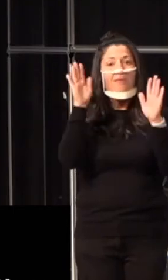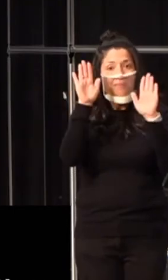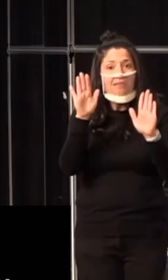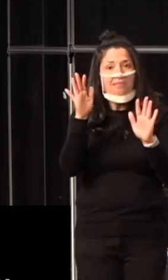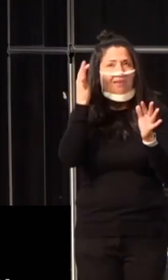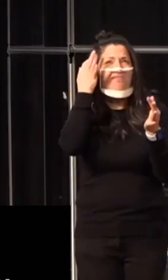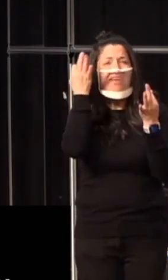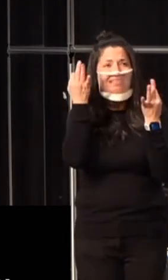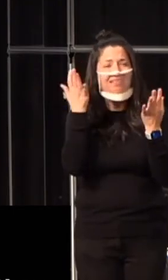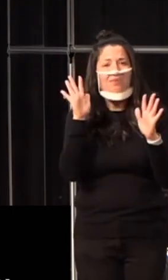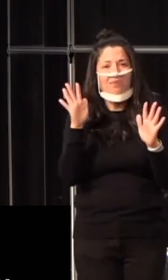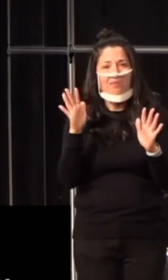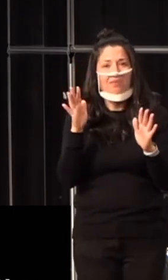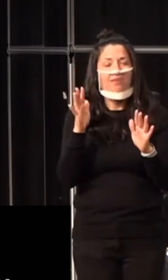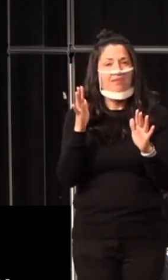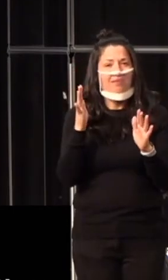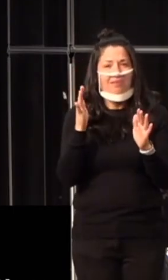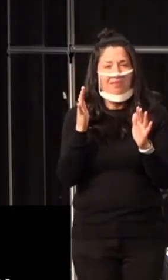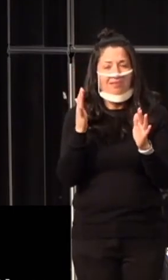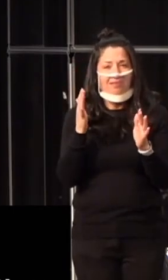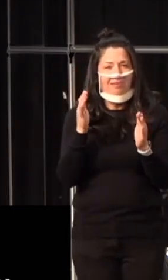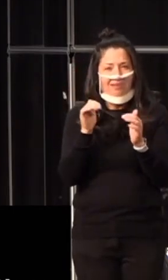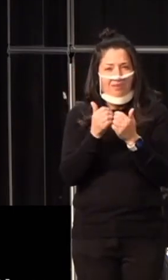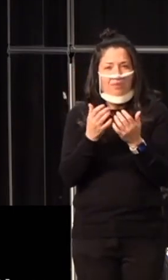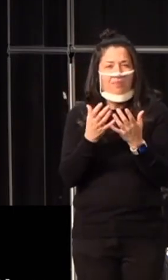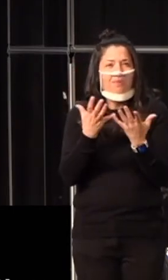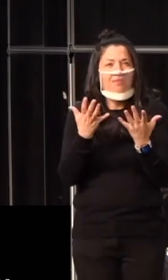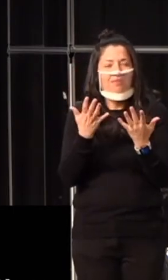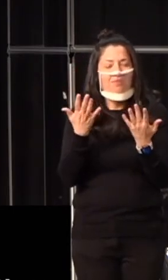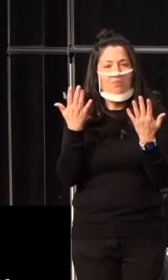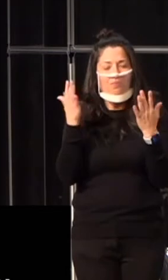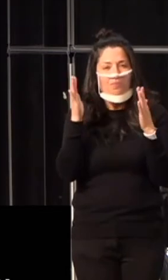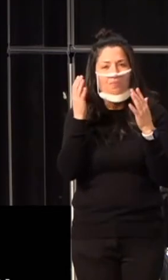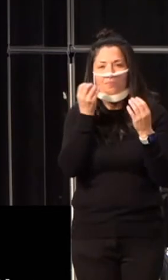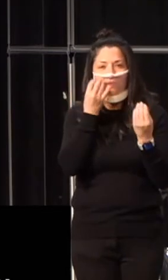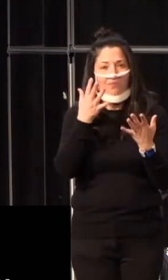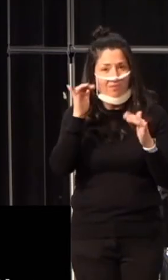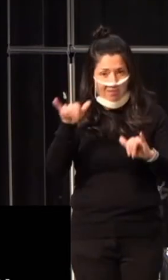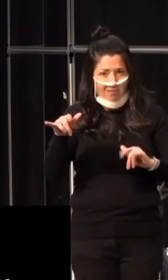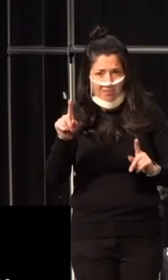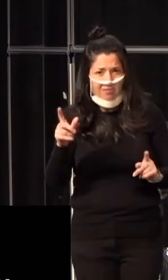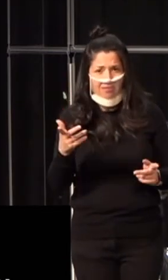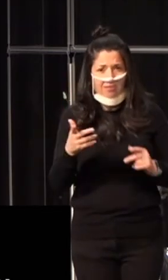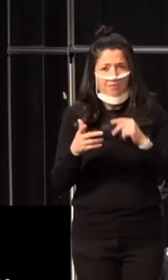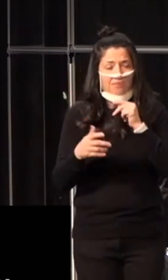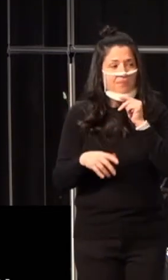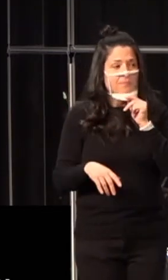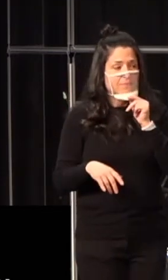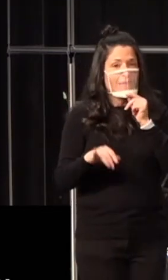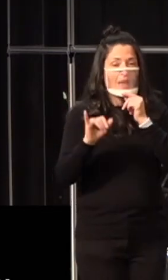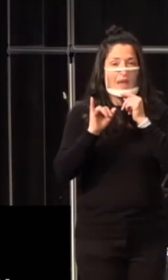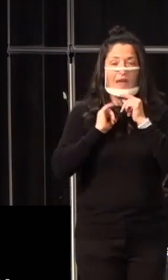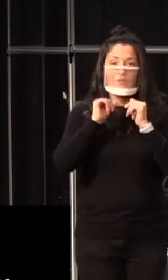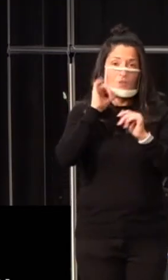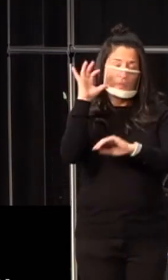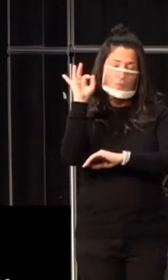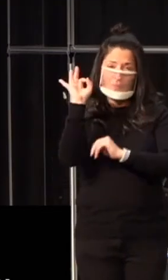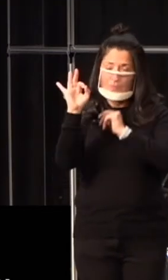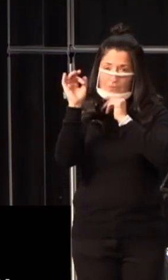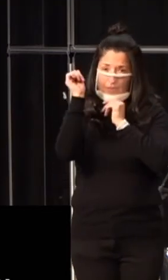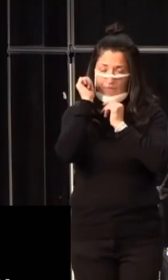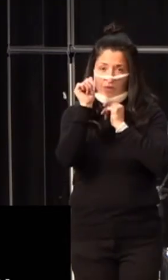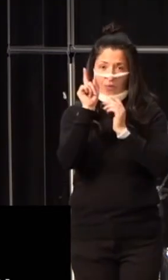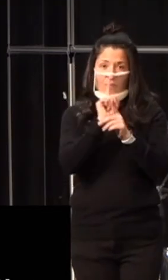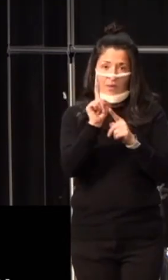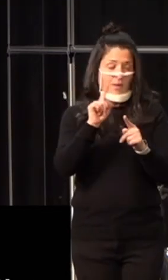So I want you to notice this last verse of this chapter. I have the luxury, because I don't preach weekly, I've had the chance to sit in this chapter for several